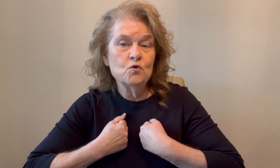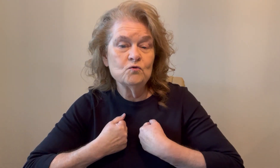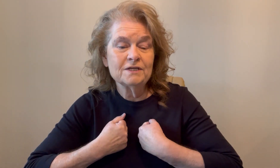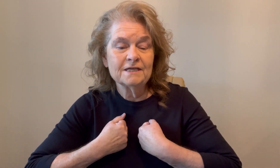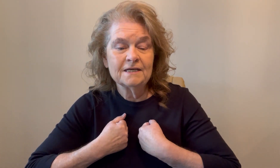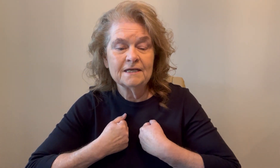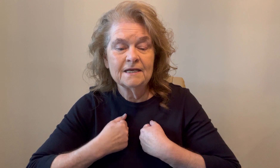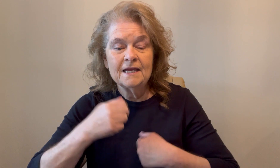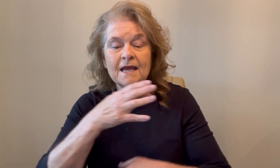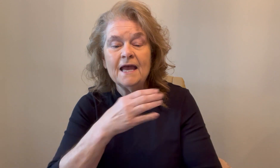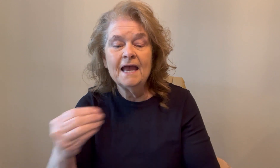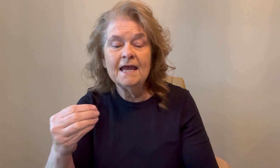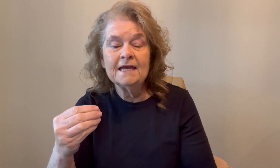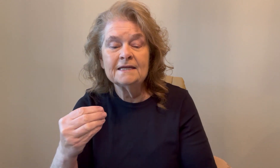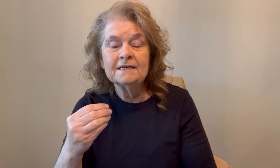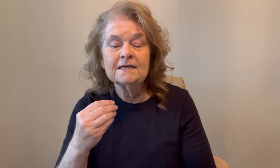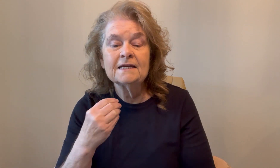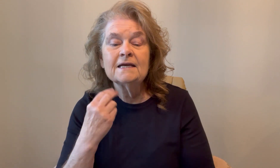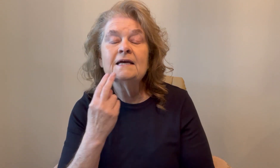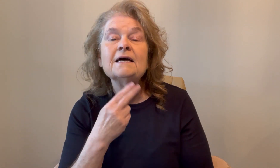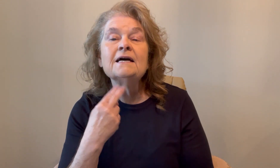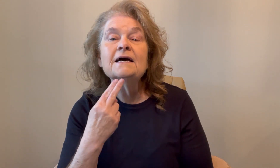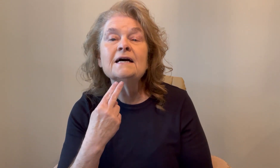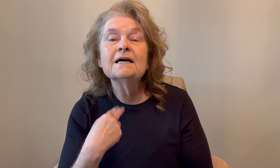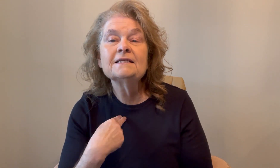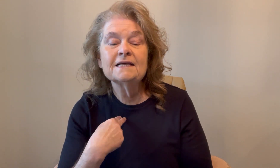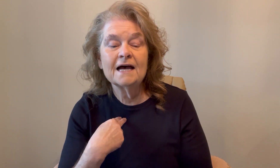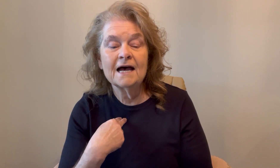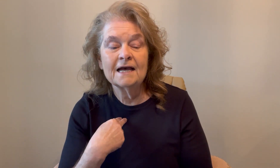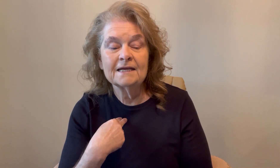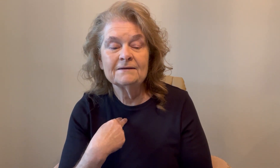coat, and a tie.